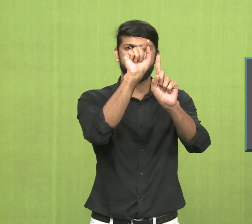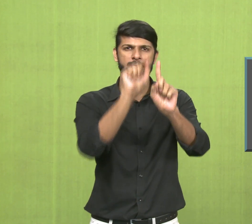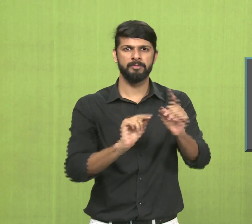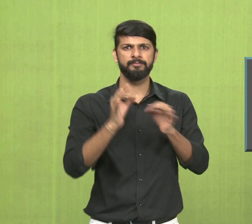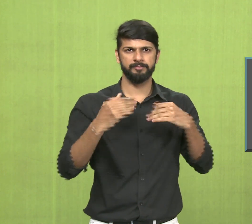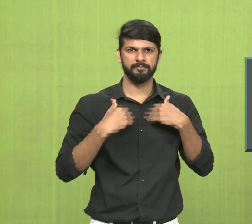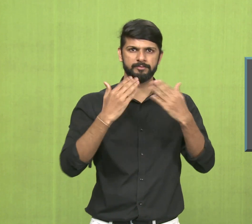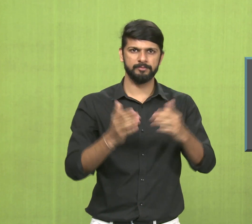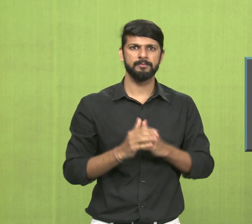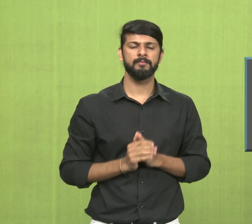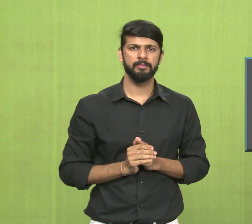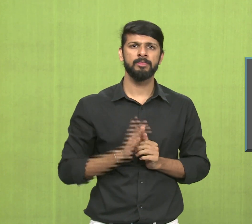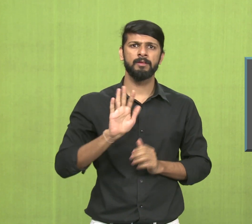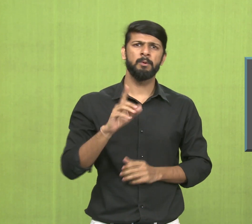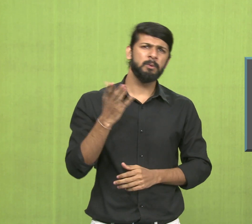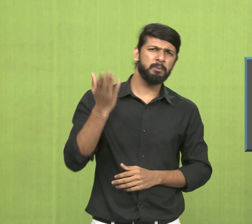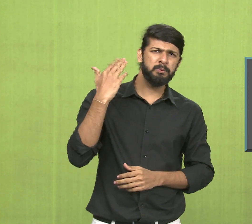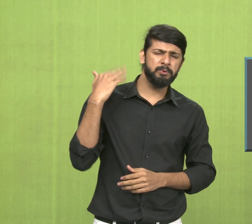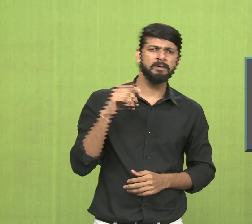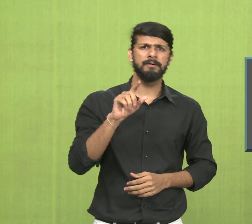What have we learned from this chapter?